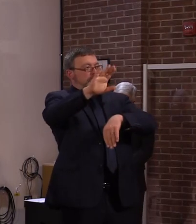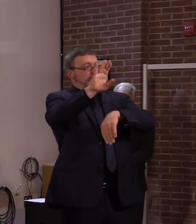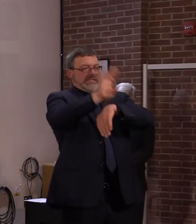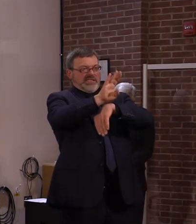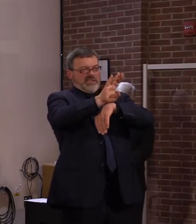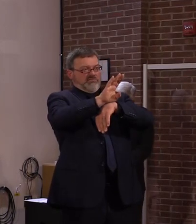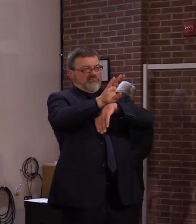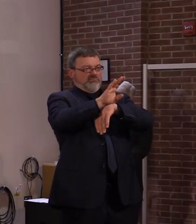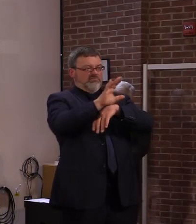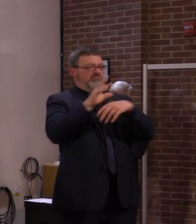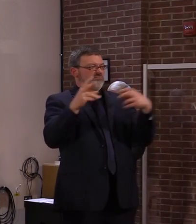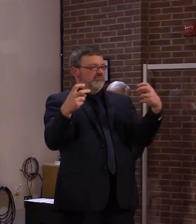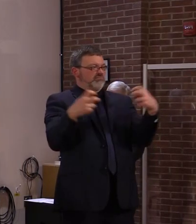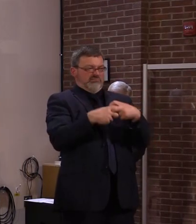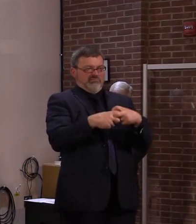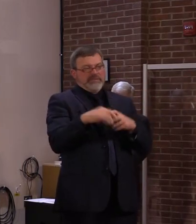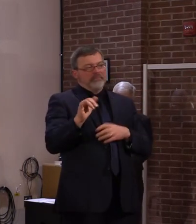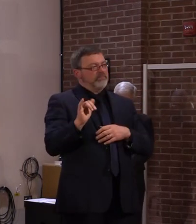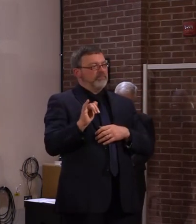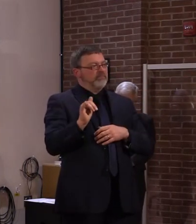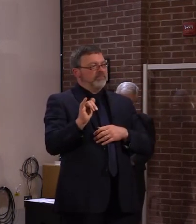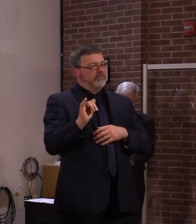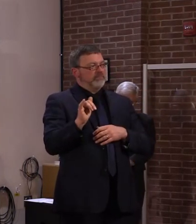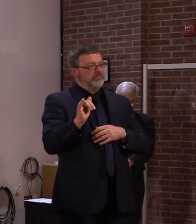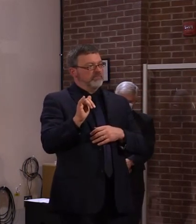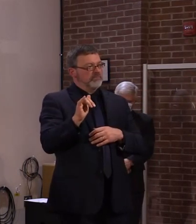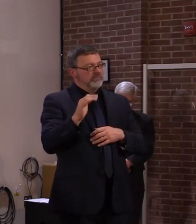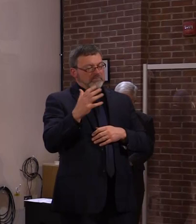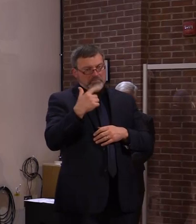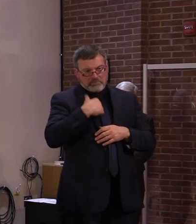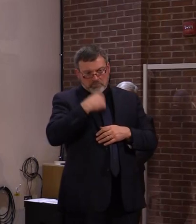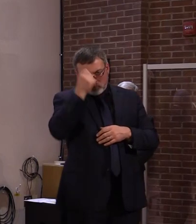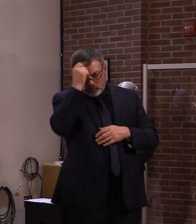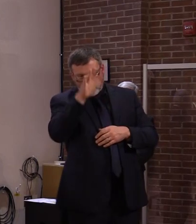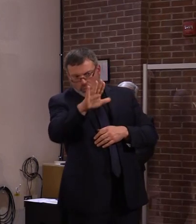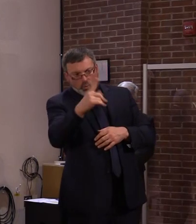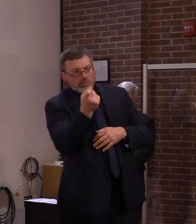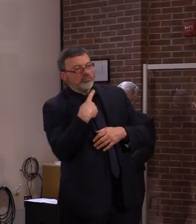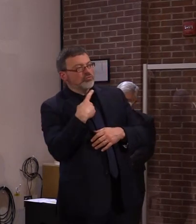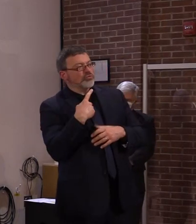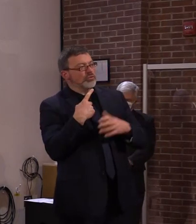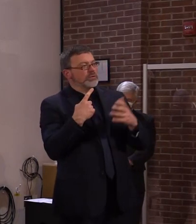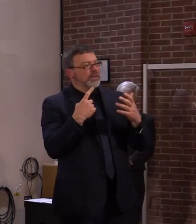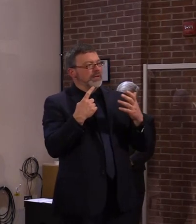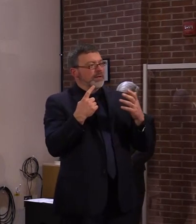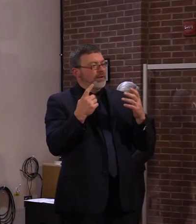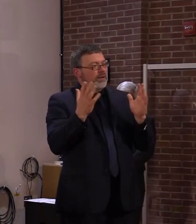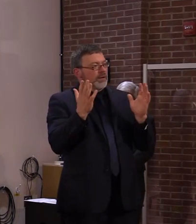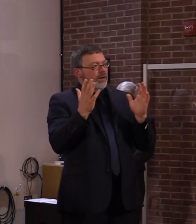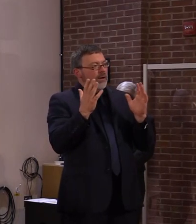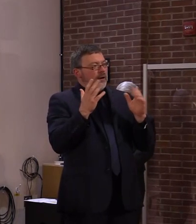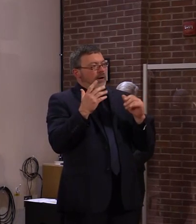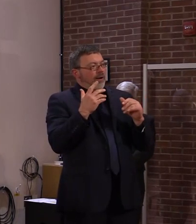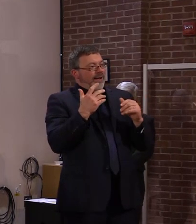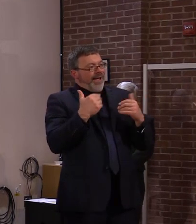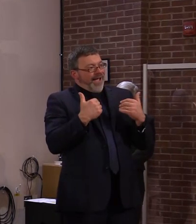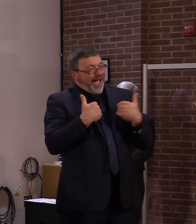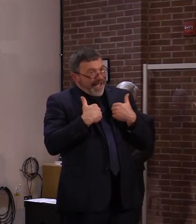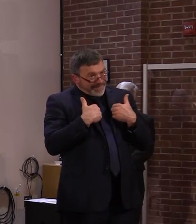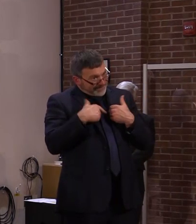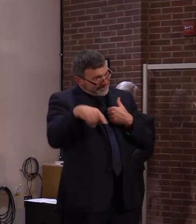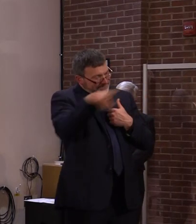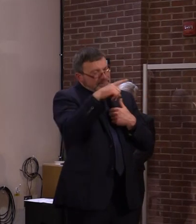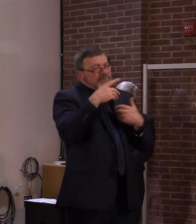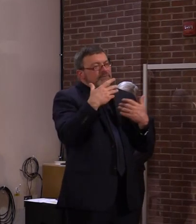time, I understand what you're saying, but the vast majority have enough supplies to do